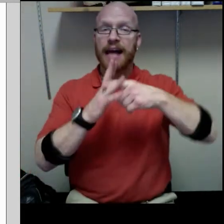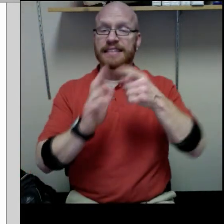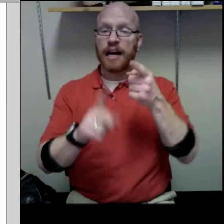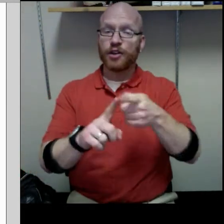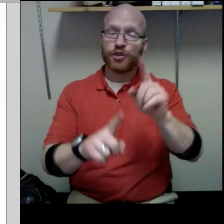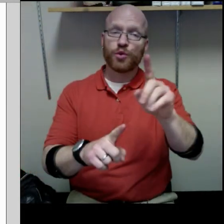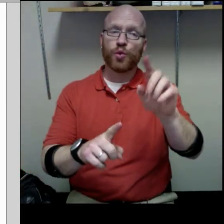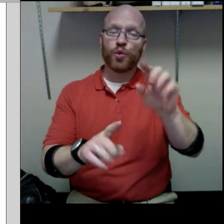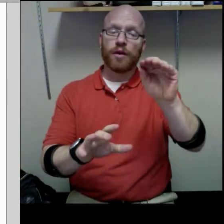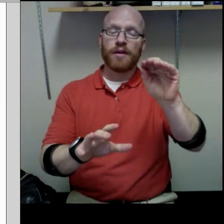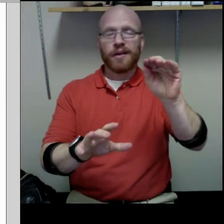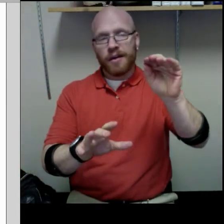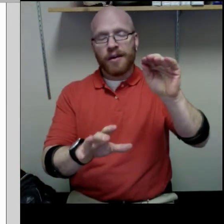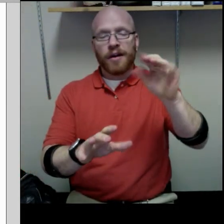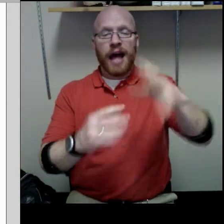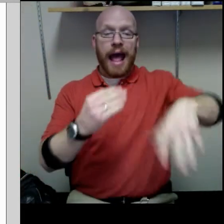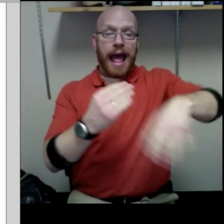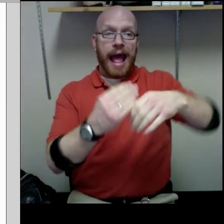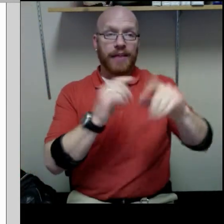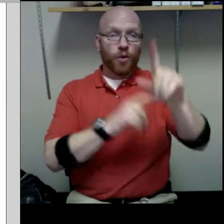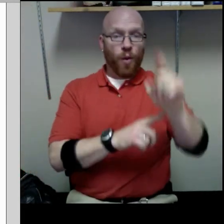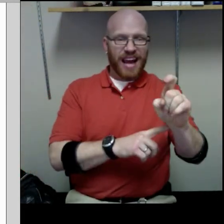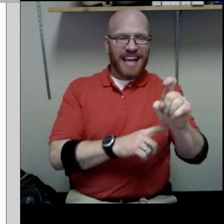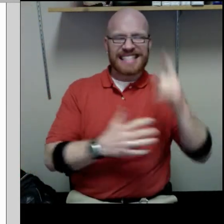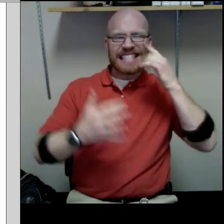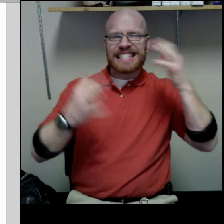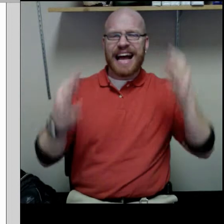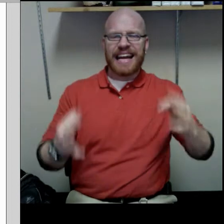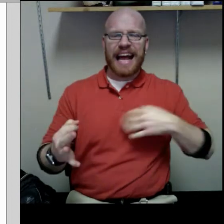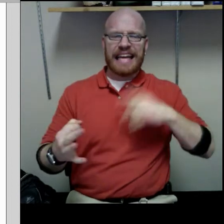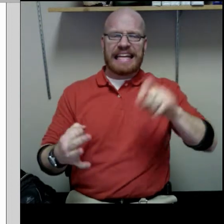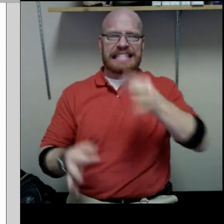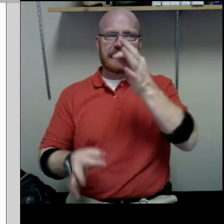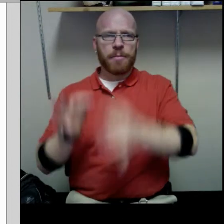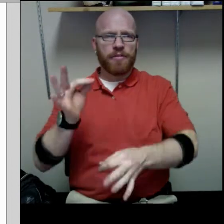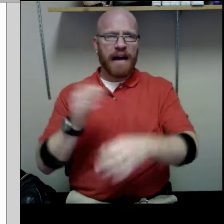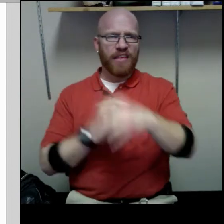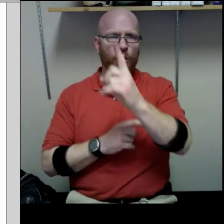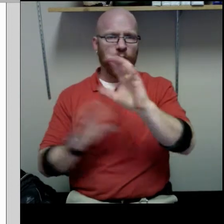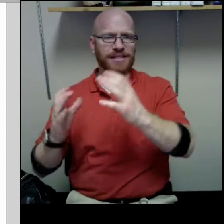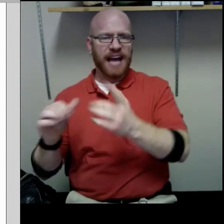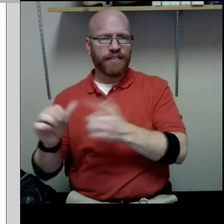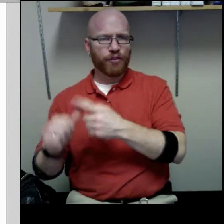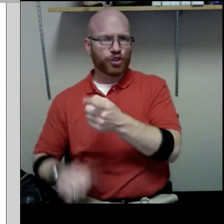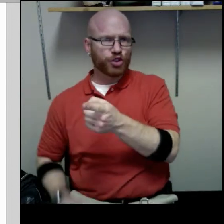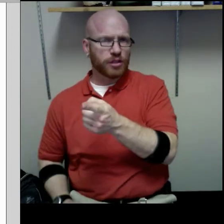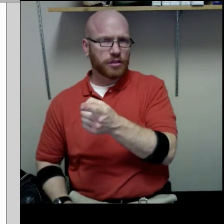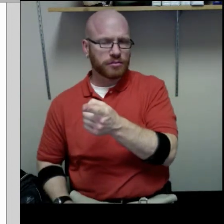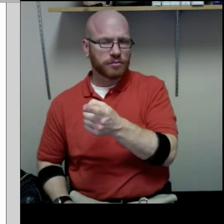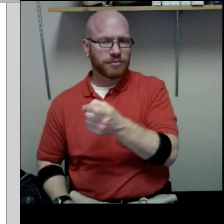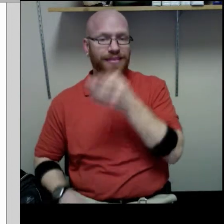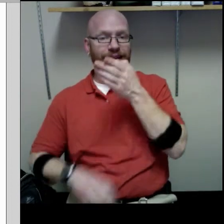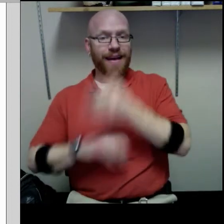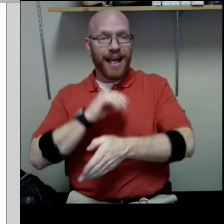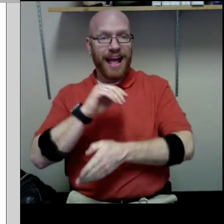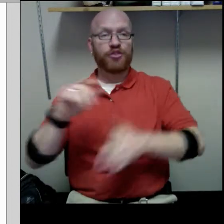I started to add the 1x and decided I need to simplify the 1 side first.